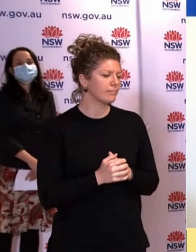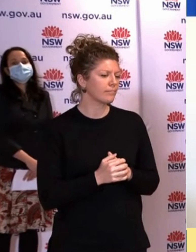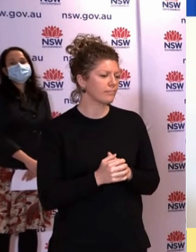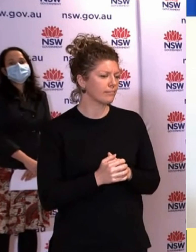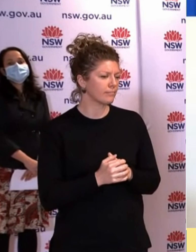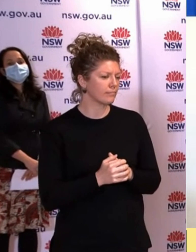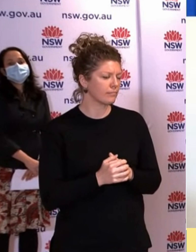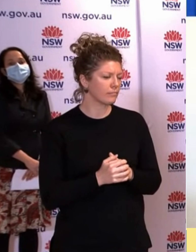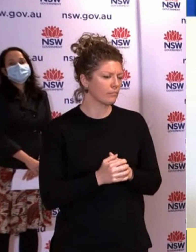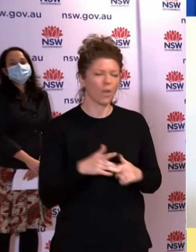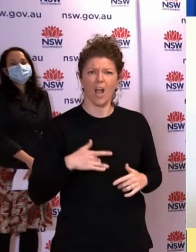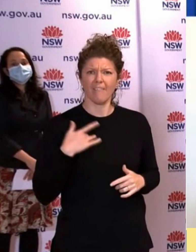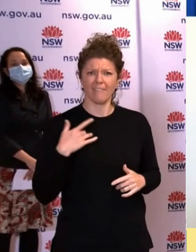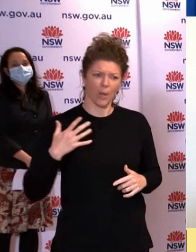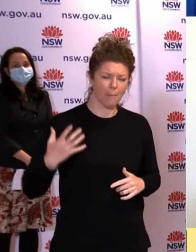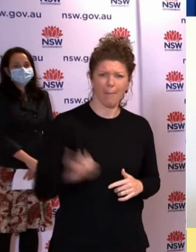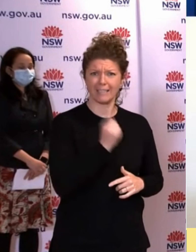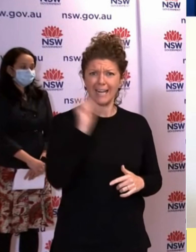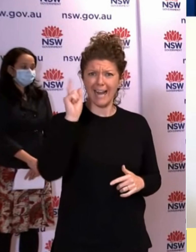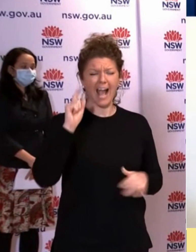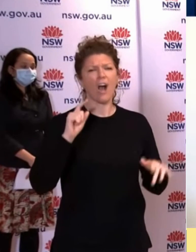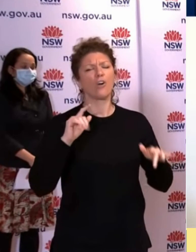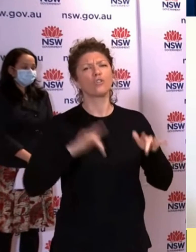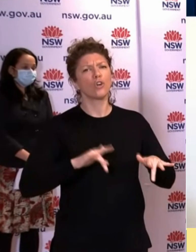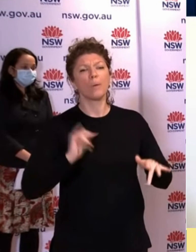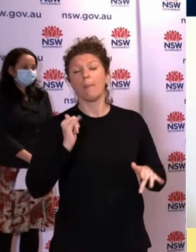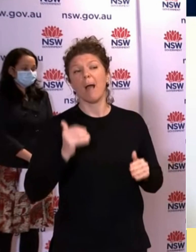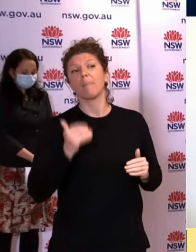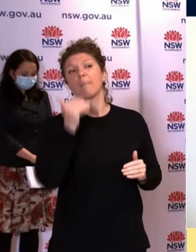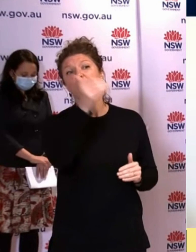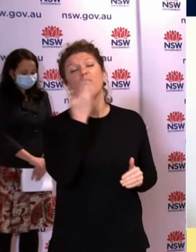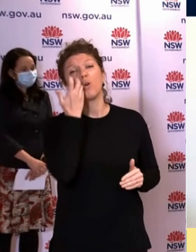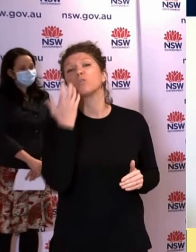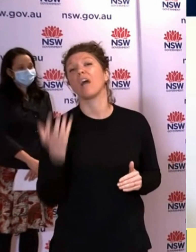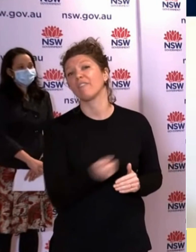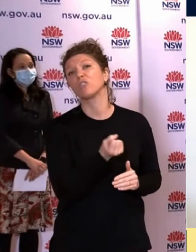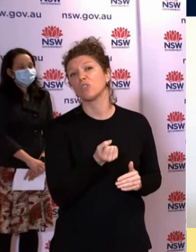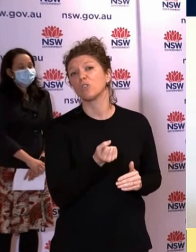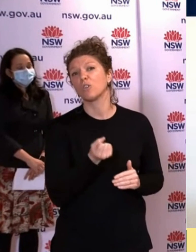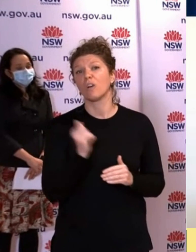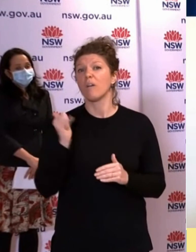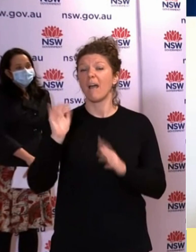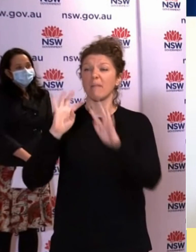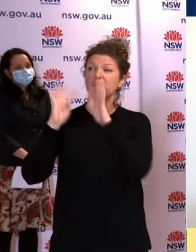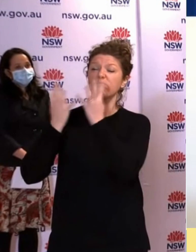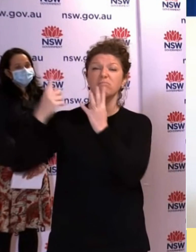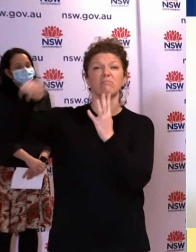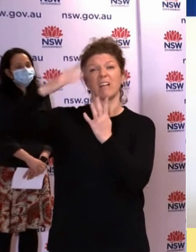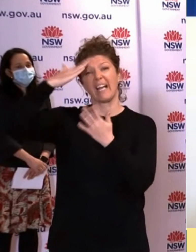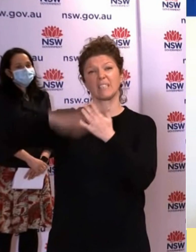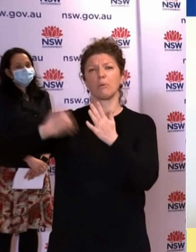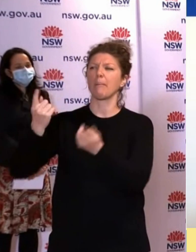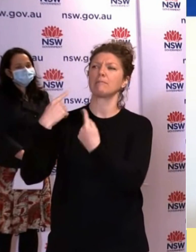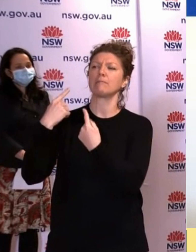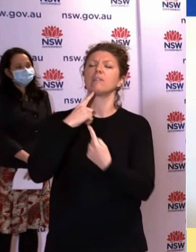I don't believe it's absolutely necessary at this point. But it may be that as we move forward, the body that advises the federal government may well